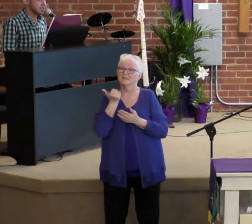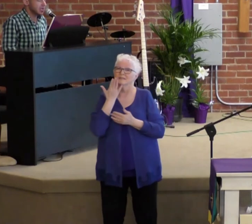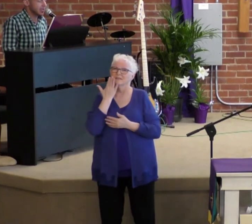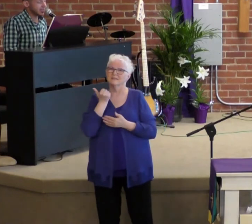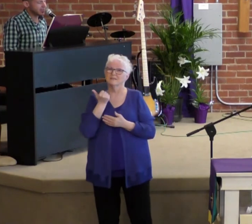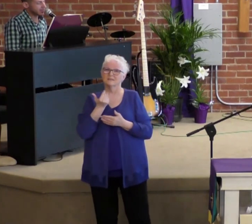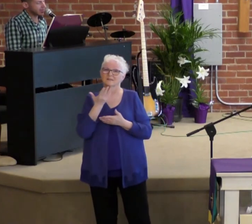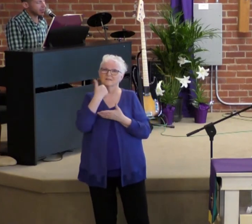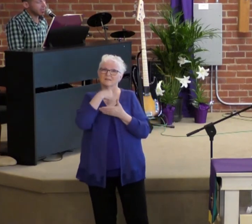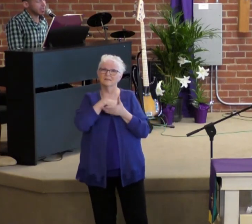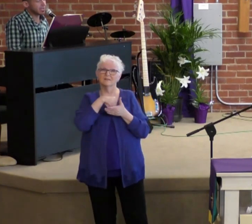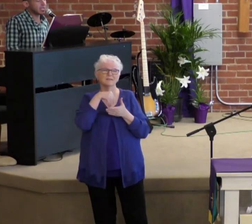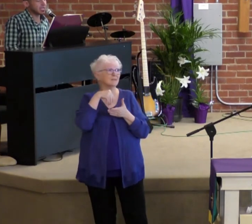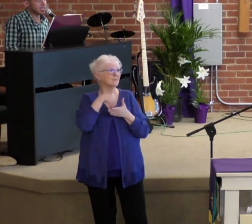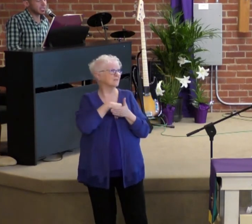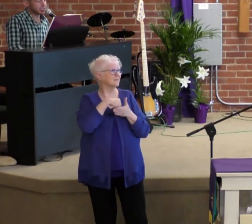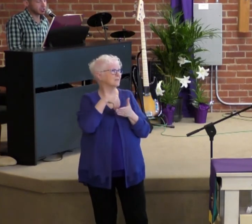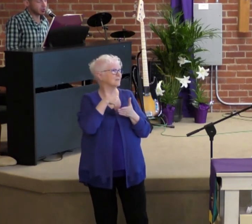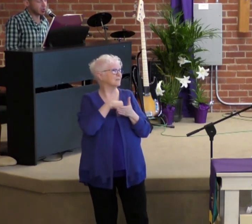psalms. It's